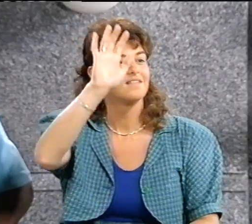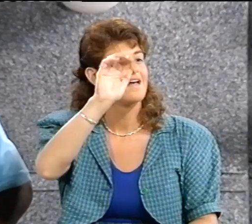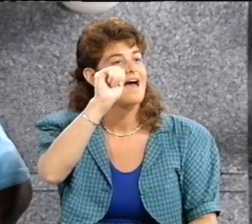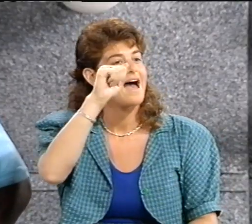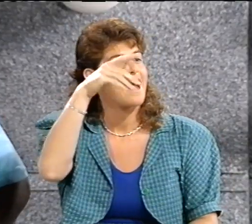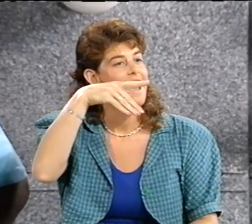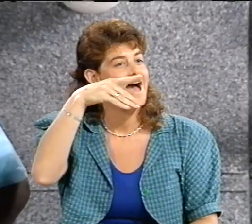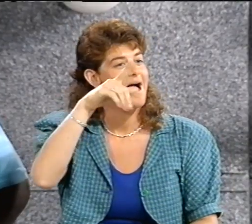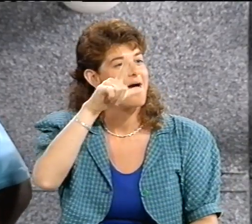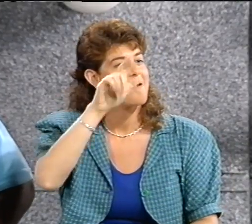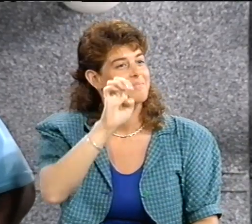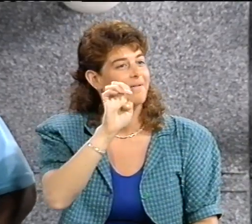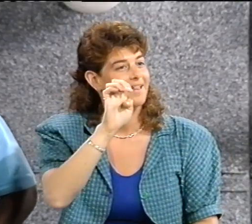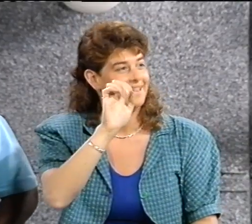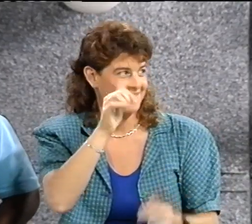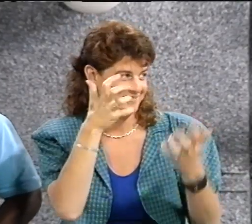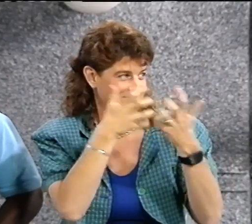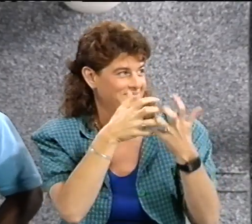shape? The word apple.